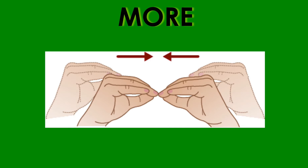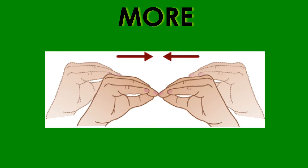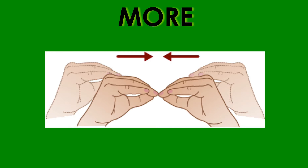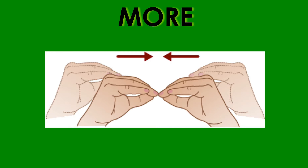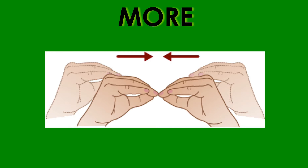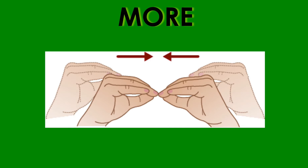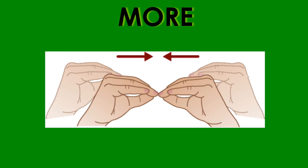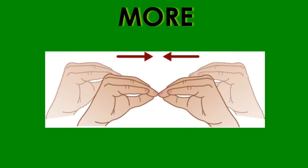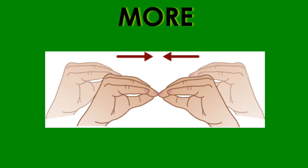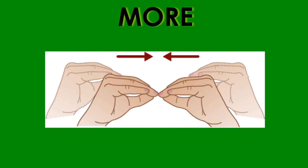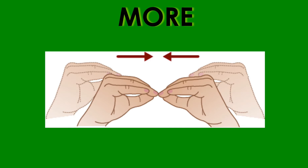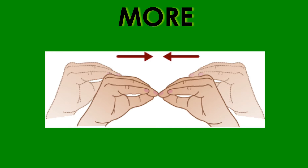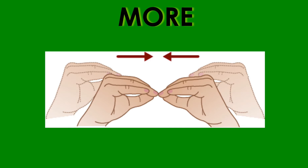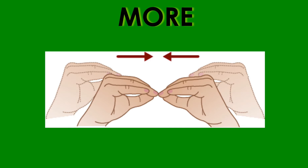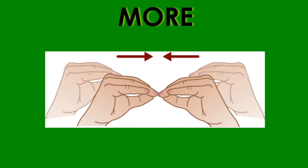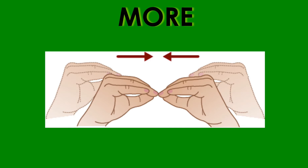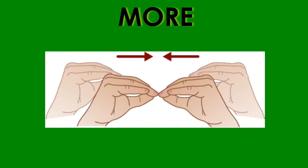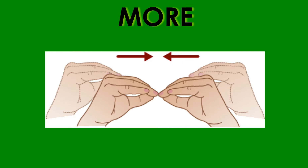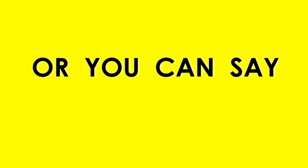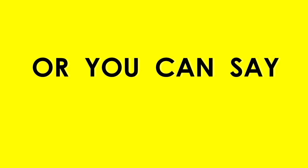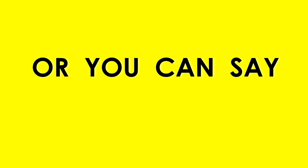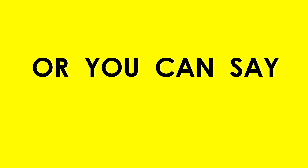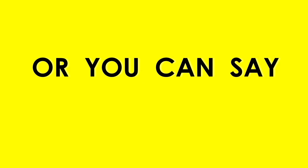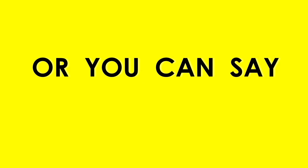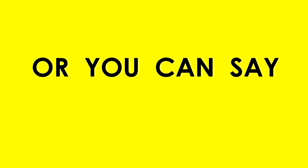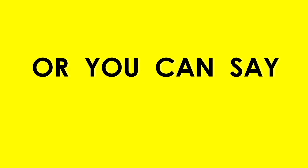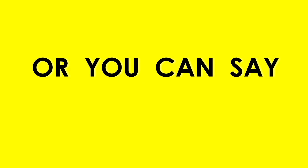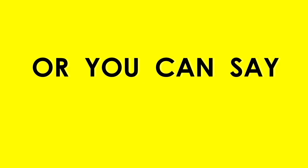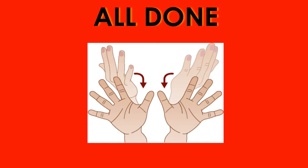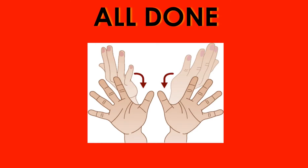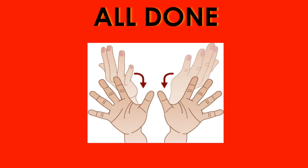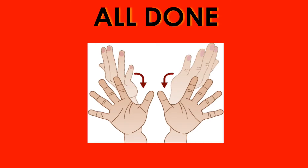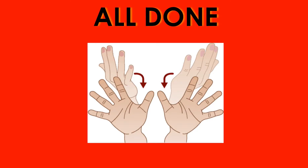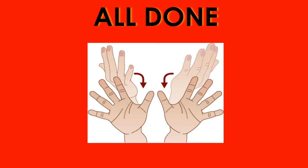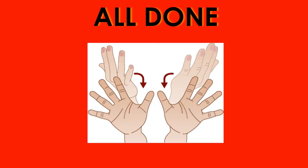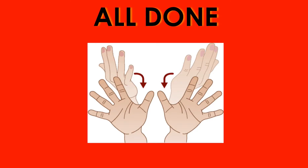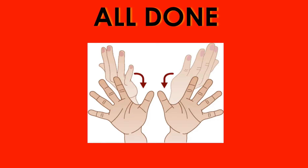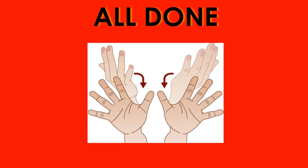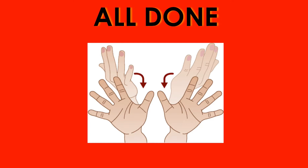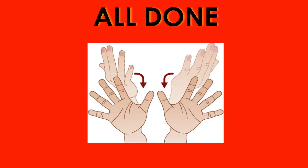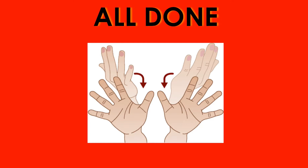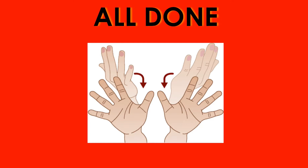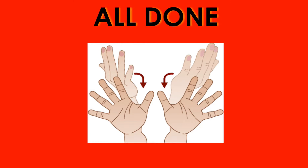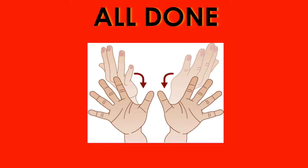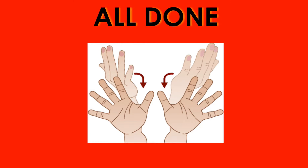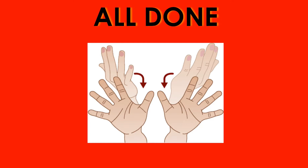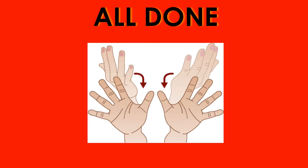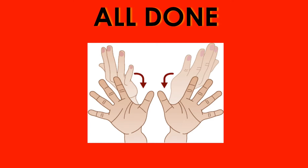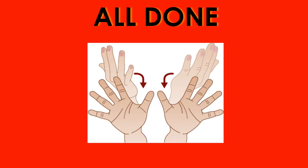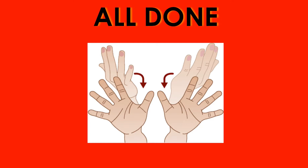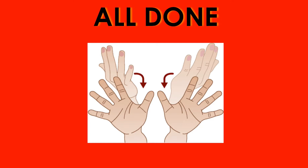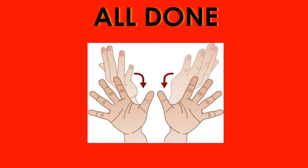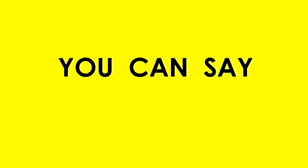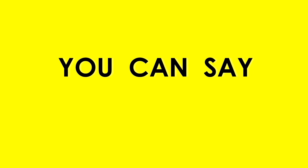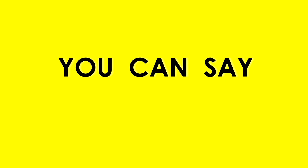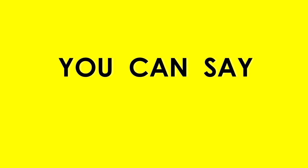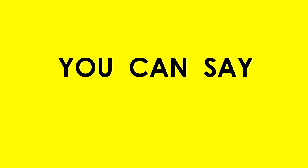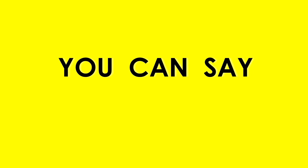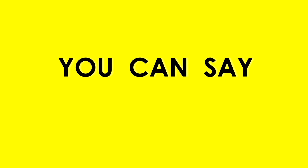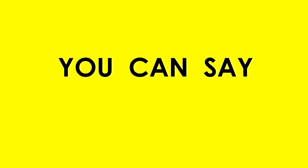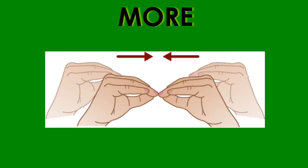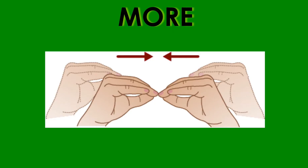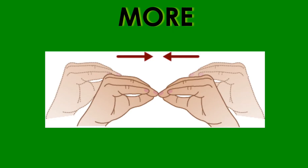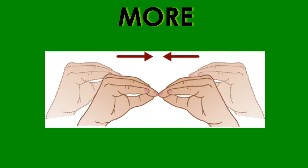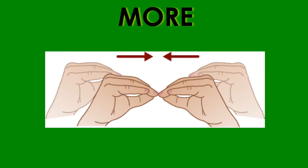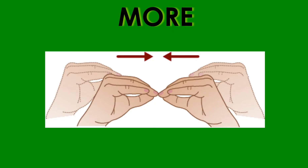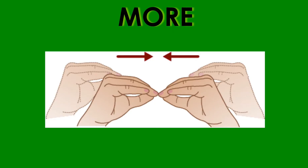Color coding is used to illustrate the meanings of these signs. So with a green background, we see the sign for more, and we see